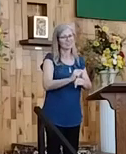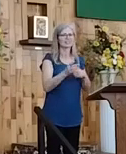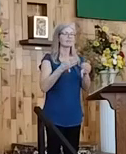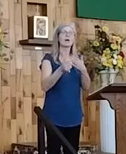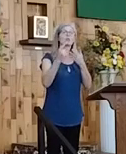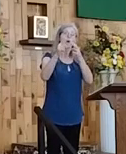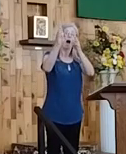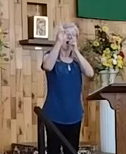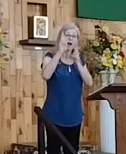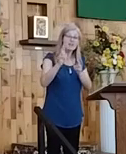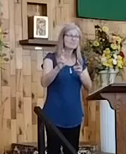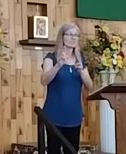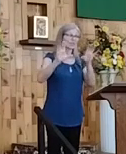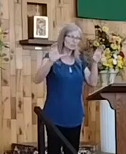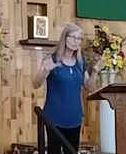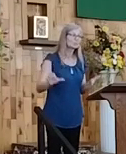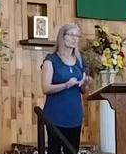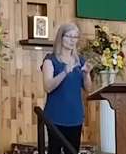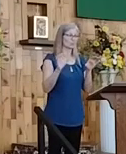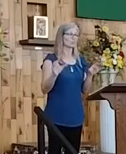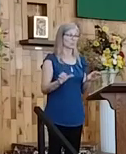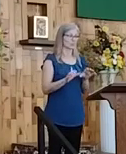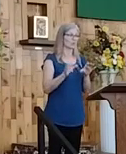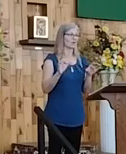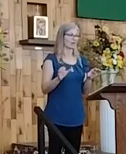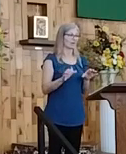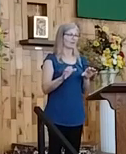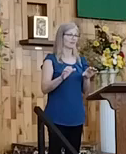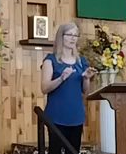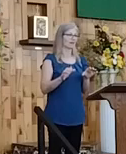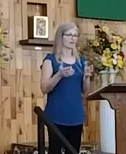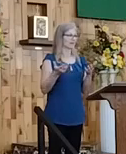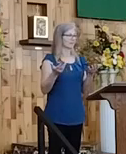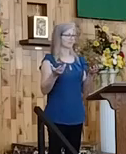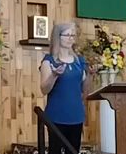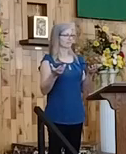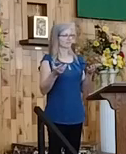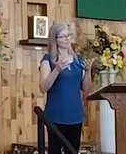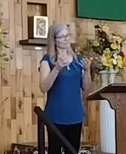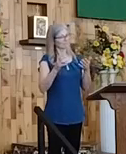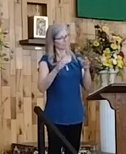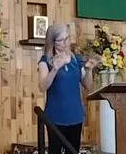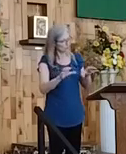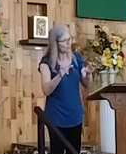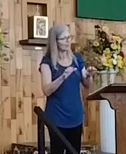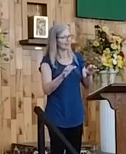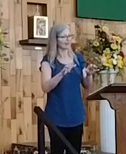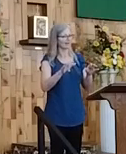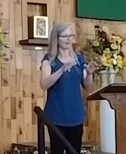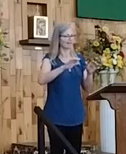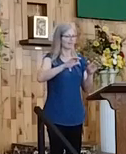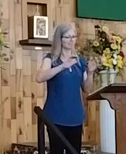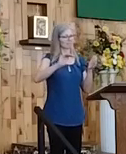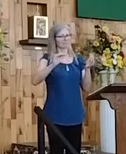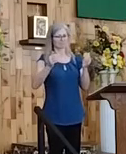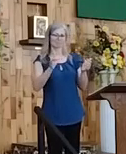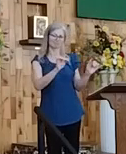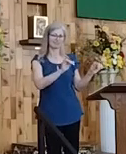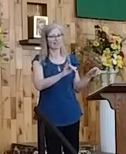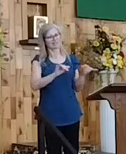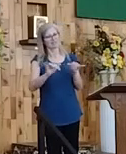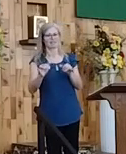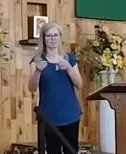them and you do them. You do them to honor them, not because there's something